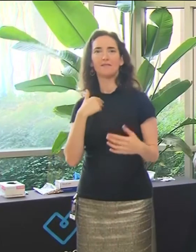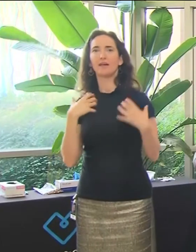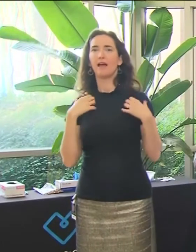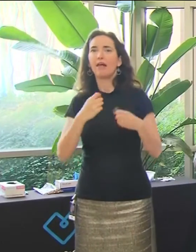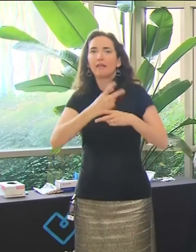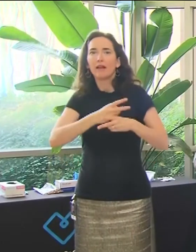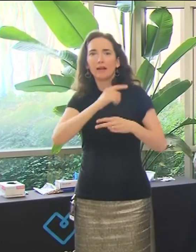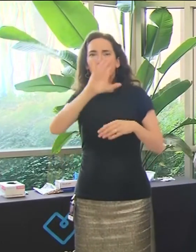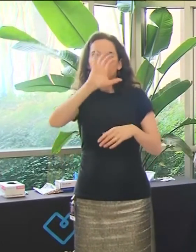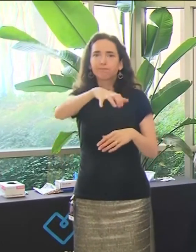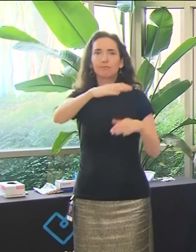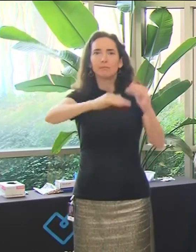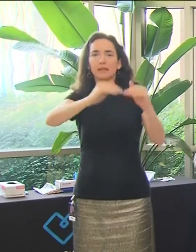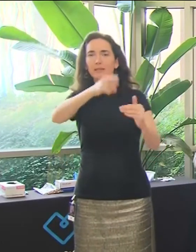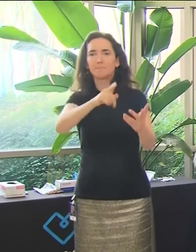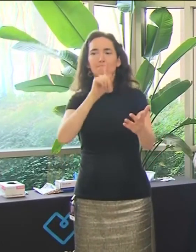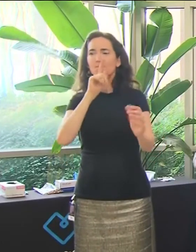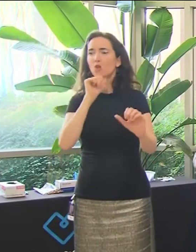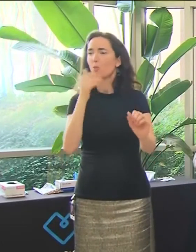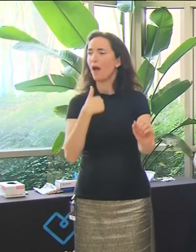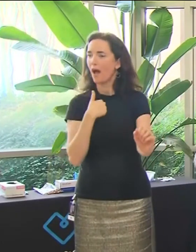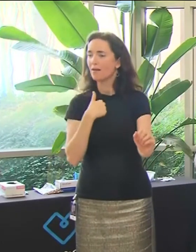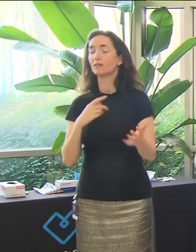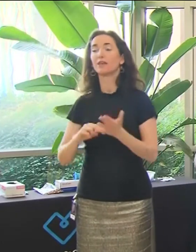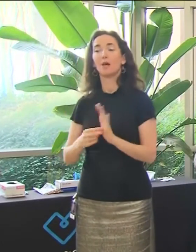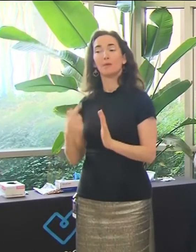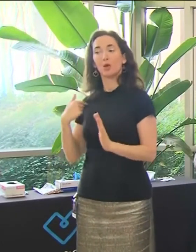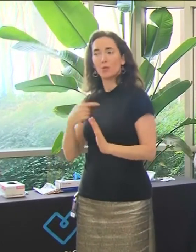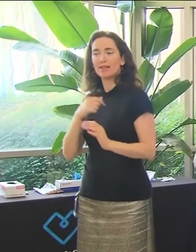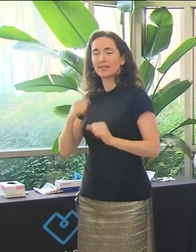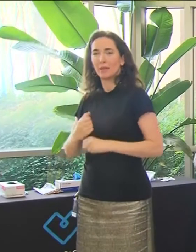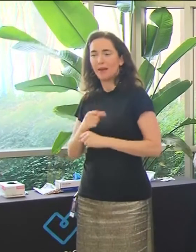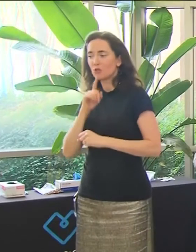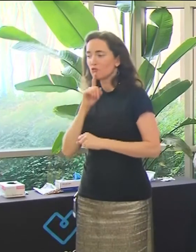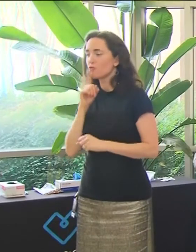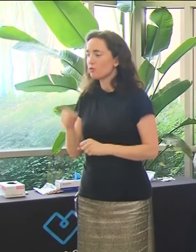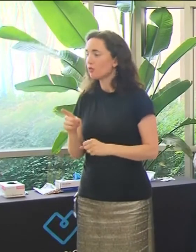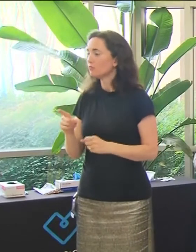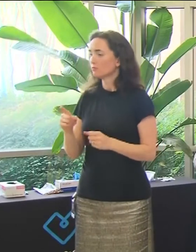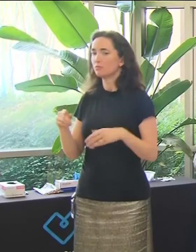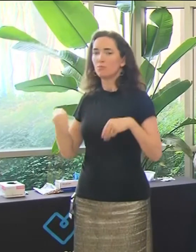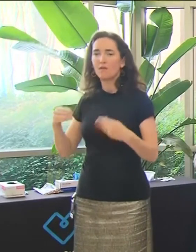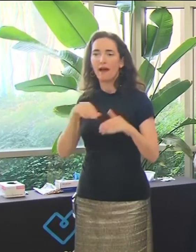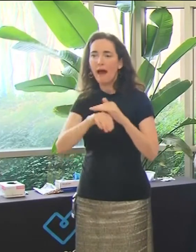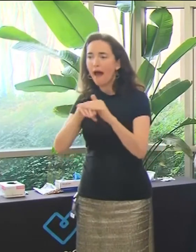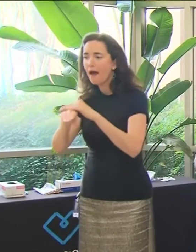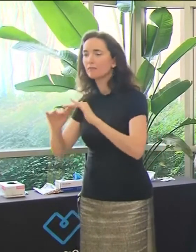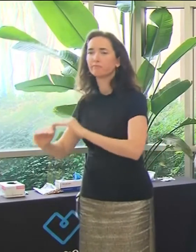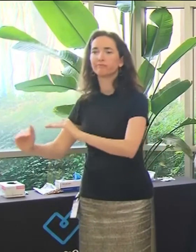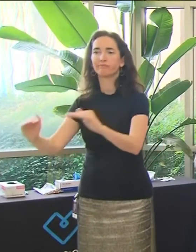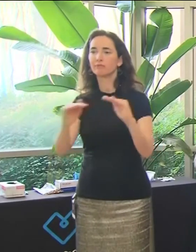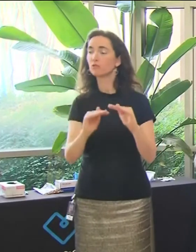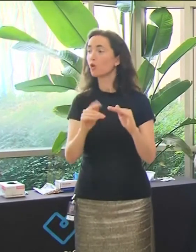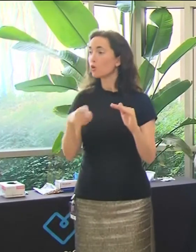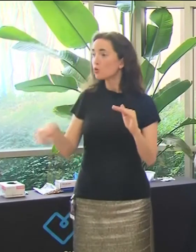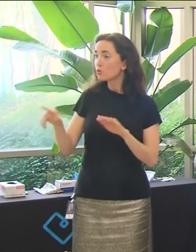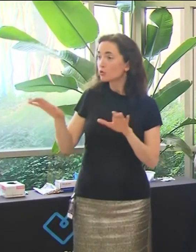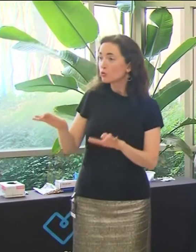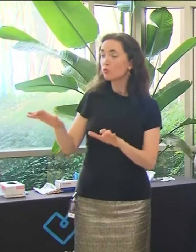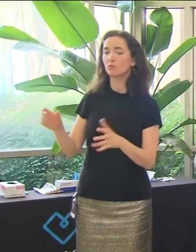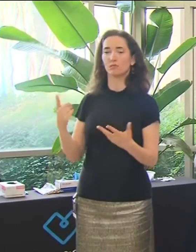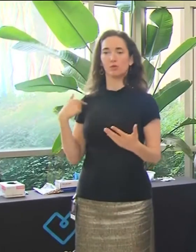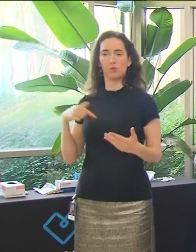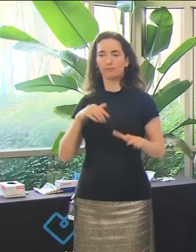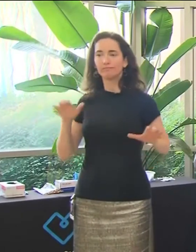receive healthcare. We want to make sure we're providing access. And so by doing what you all are doing and many other healthcare entities, we help to reduce